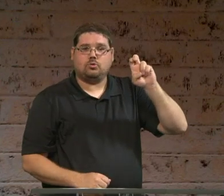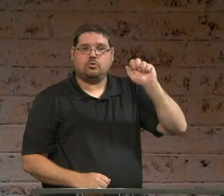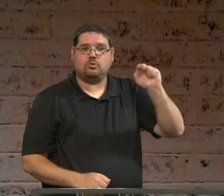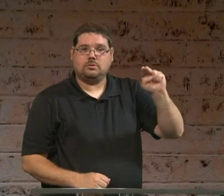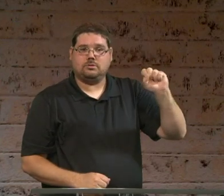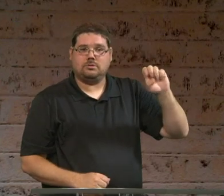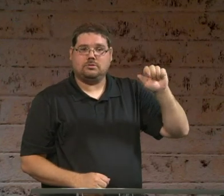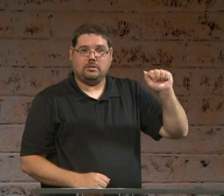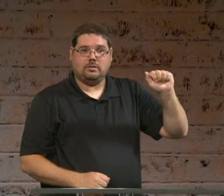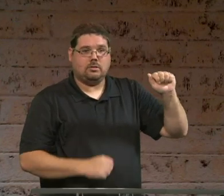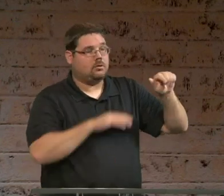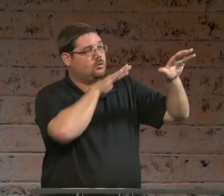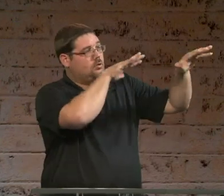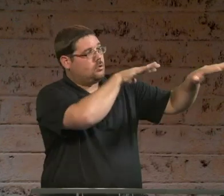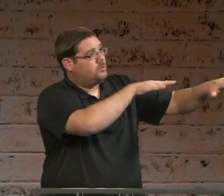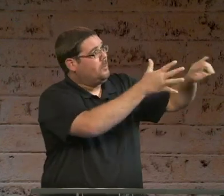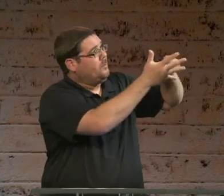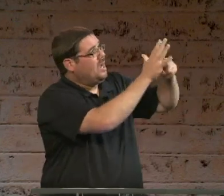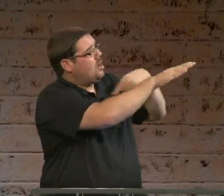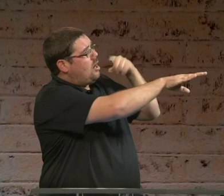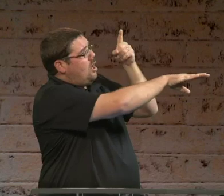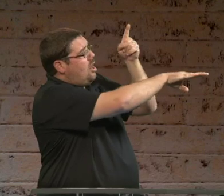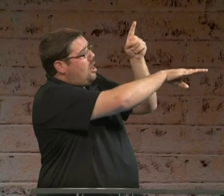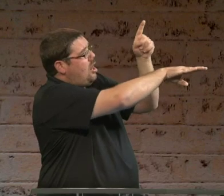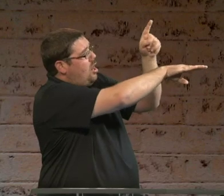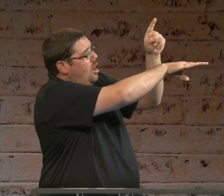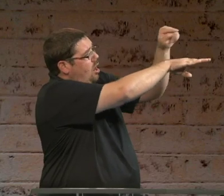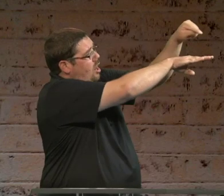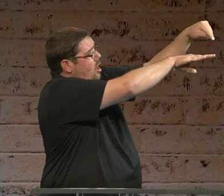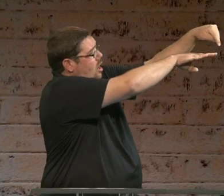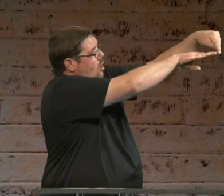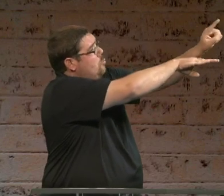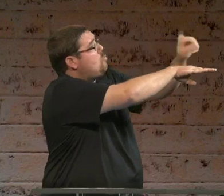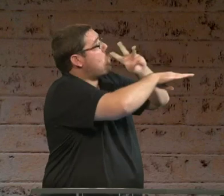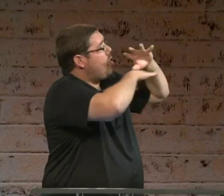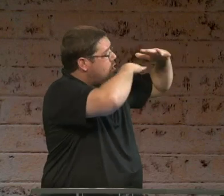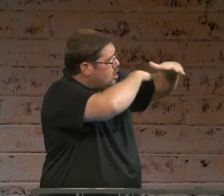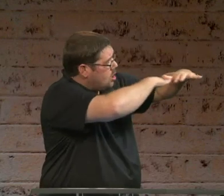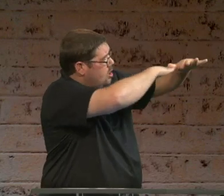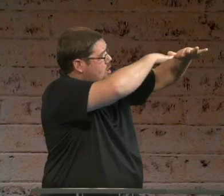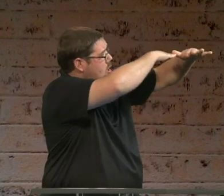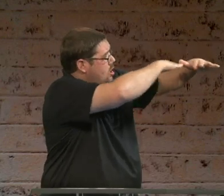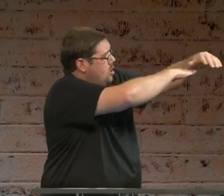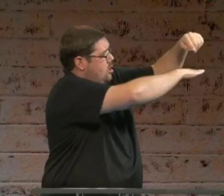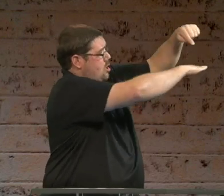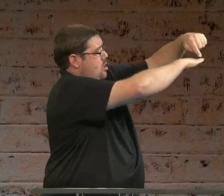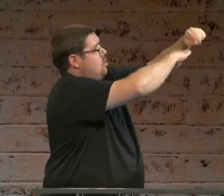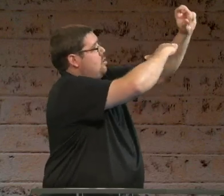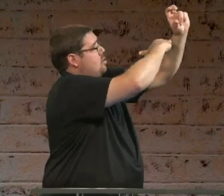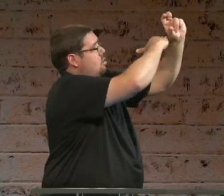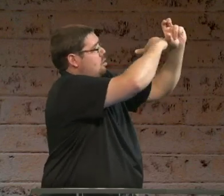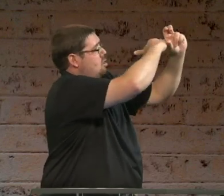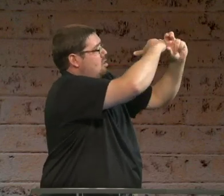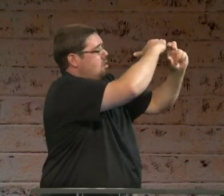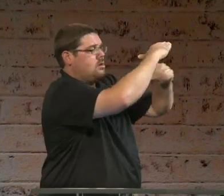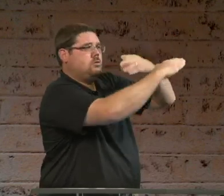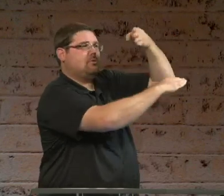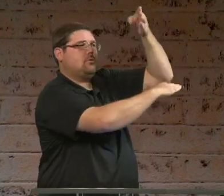the west was the Mediterranean Sea. And way out there across that water, as the sun